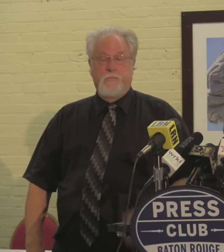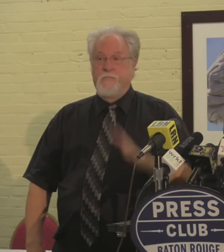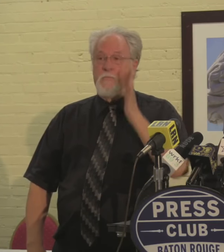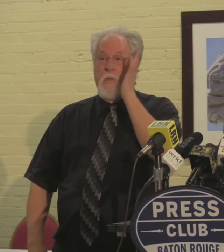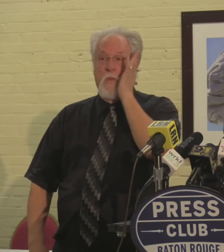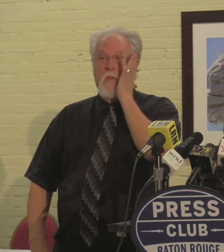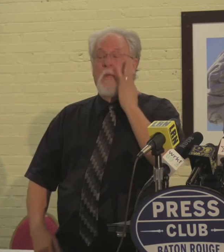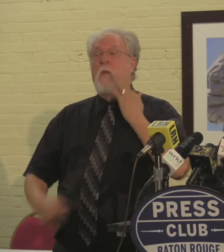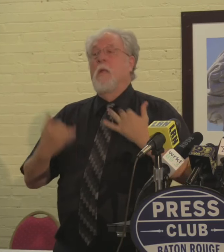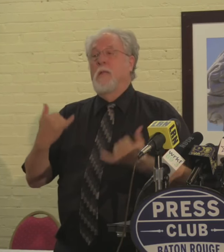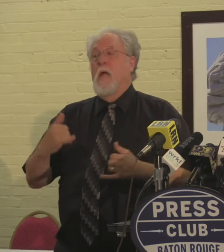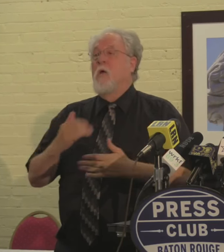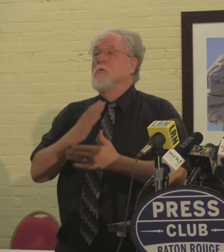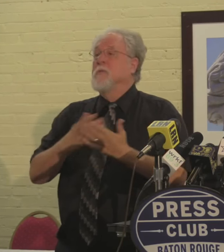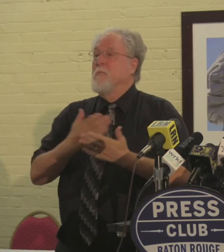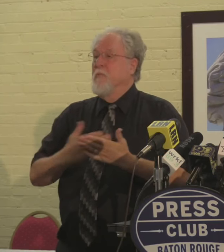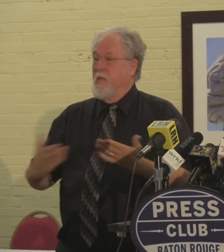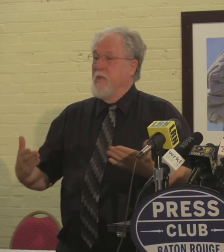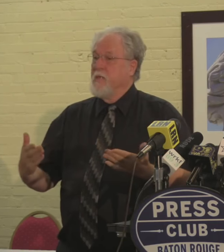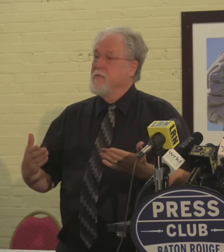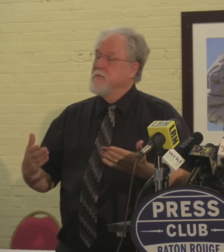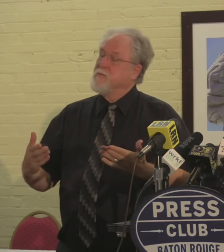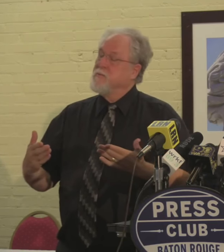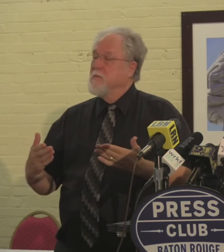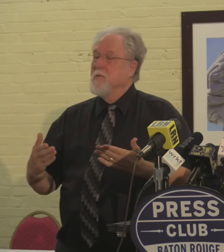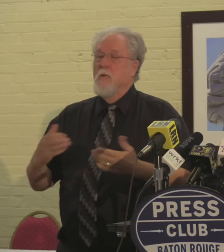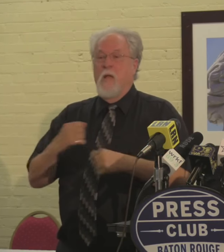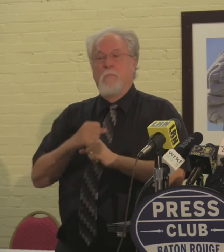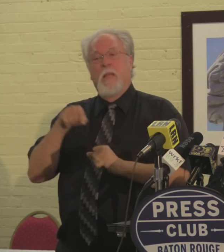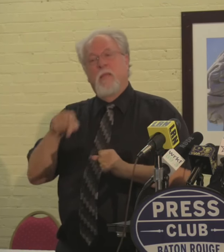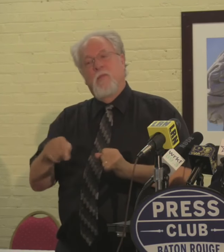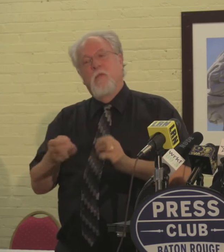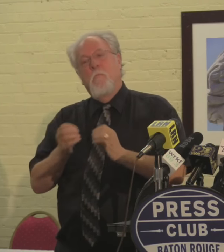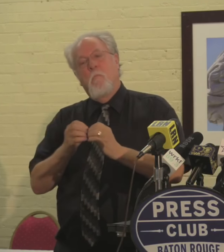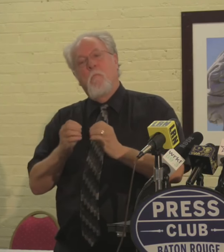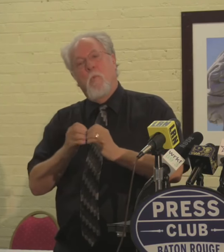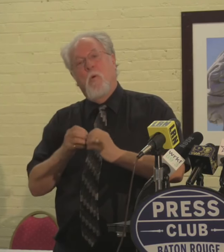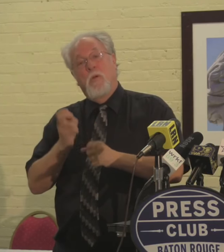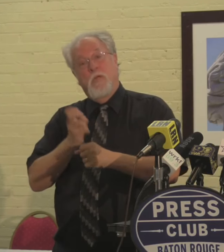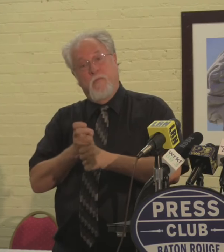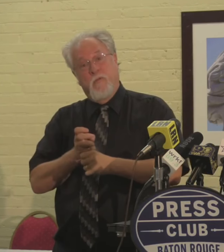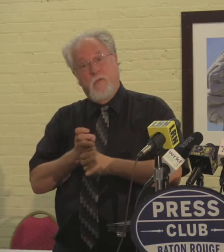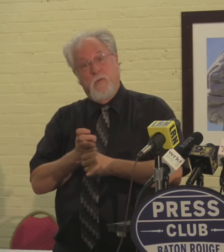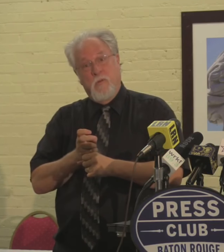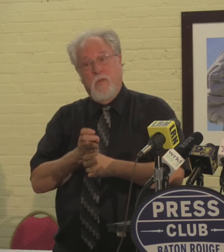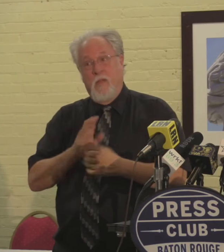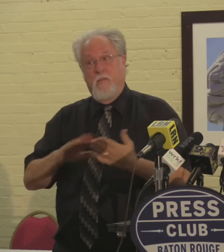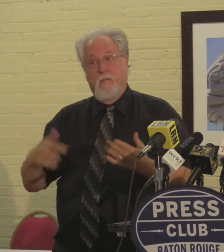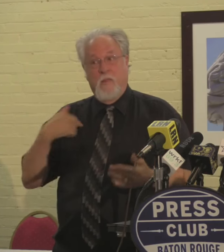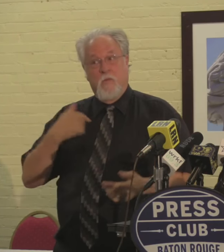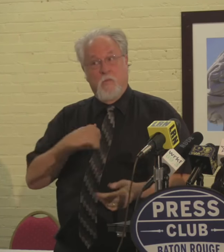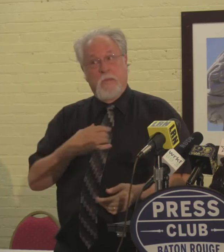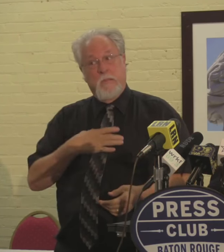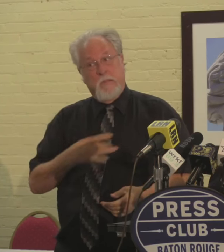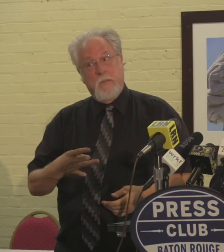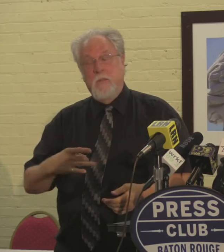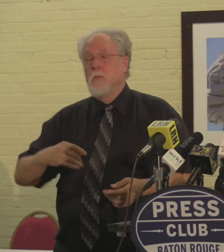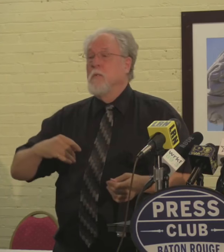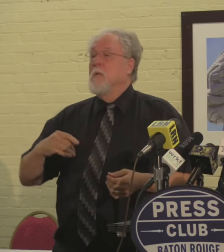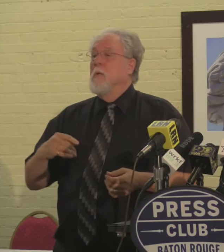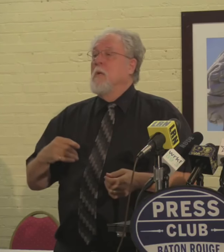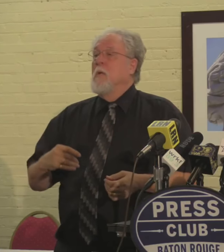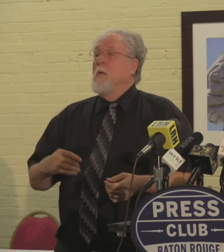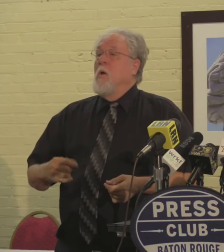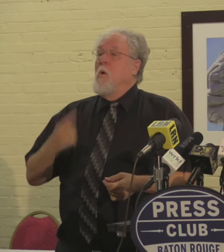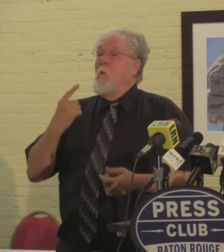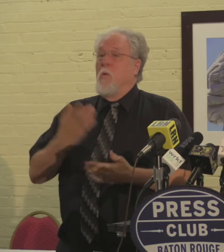Now, there are some things that make this a little bit more difficult than we would like it to be. One